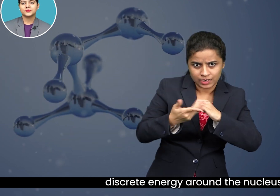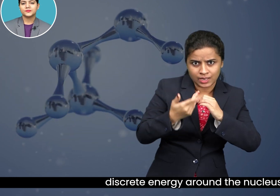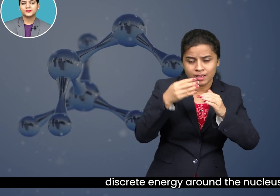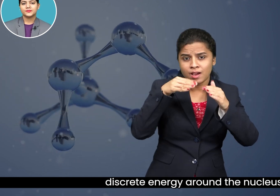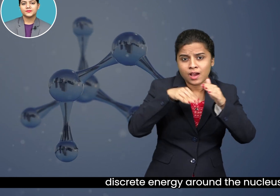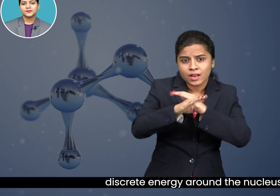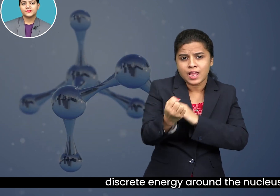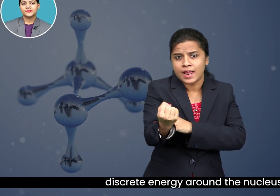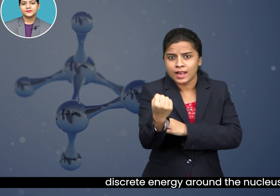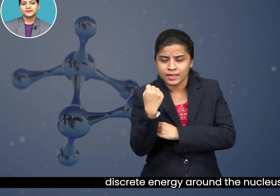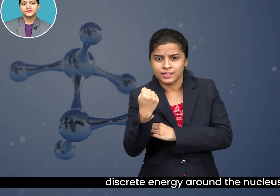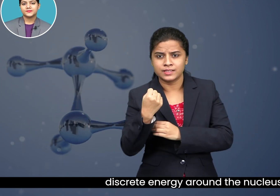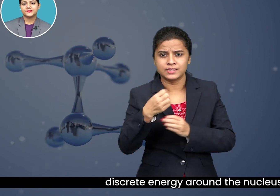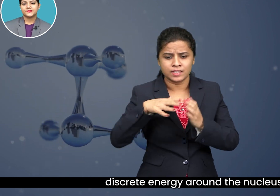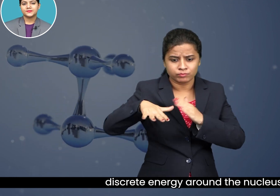nucleus.